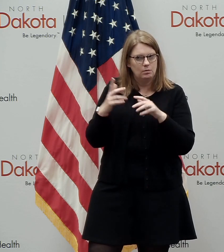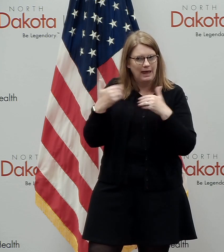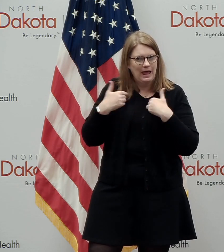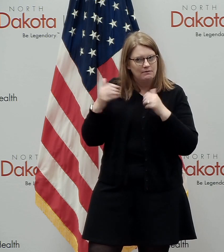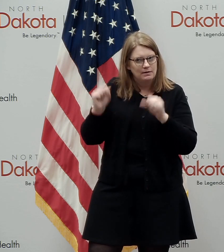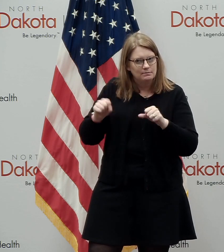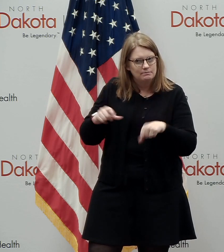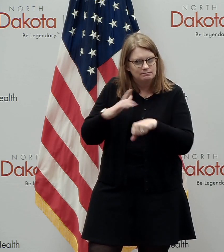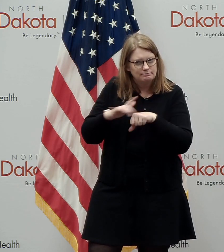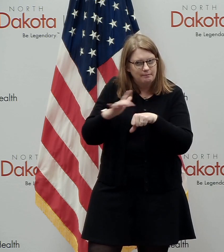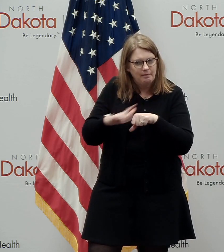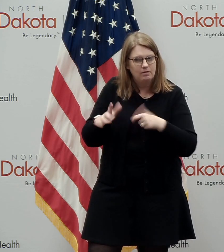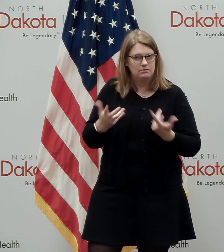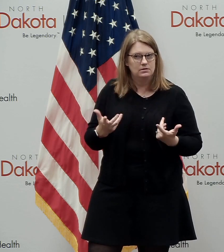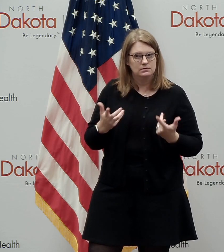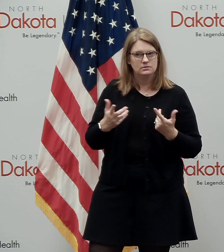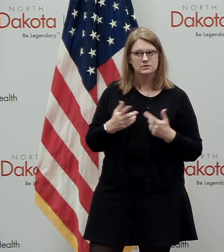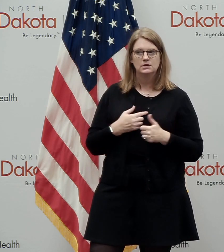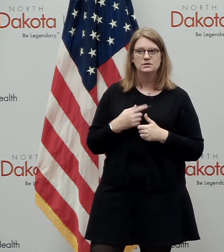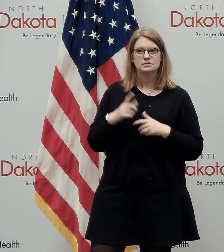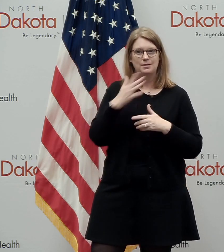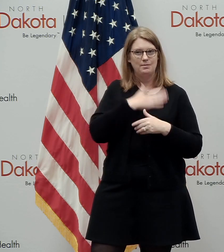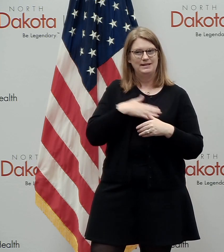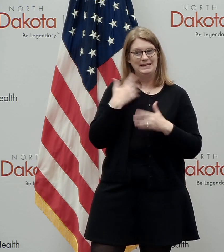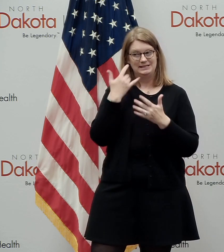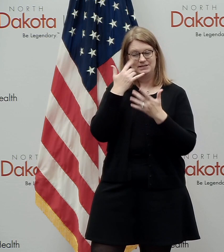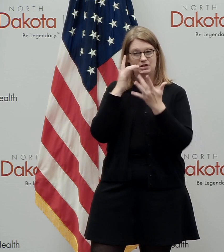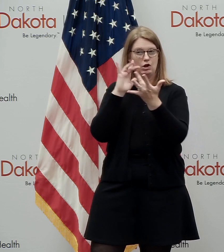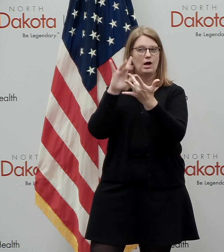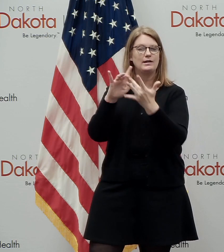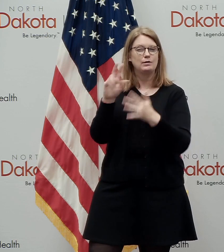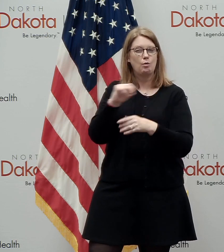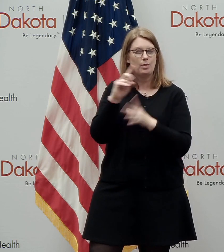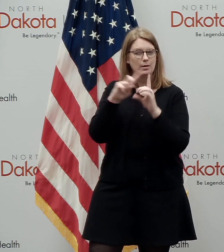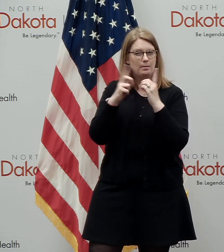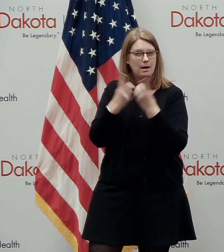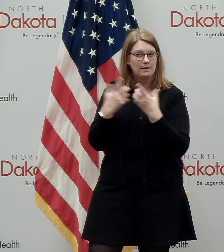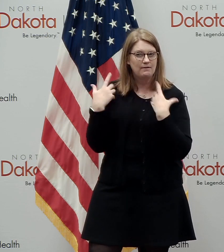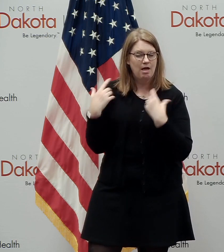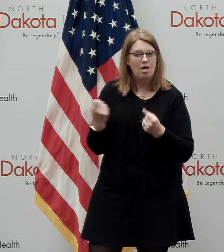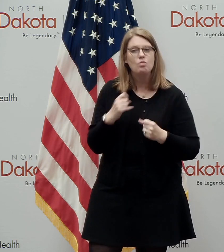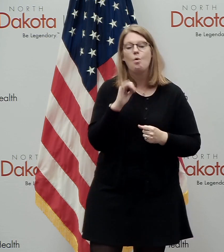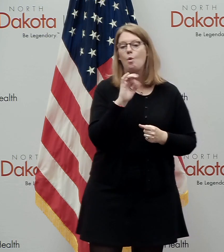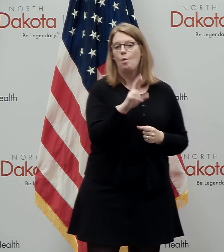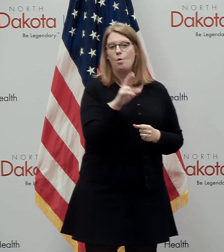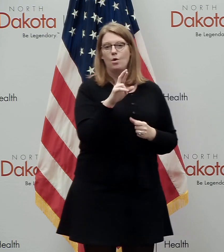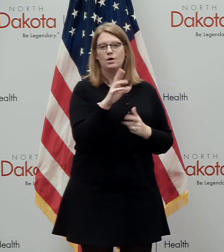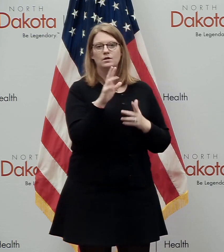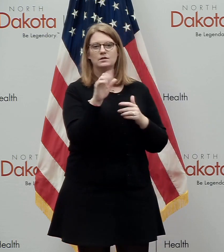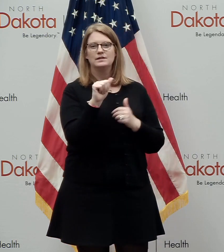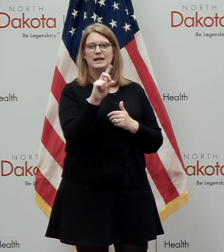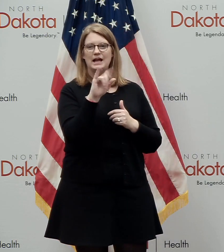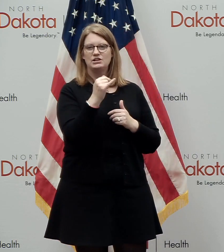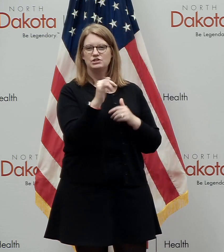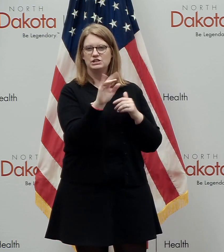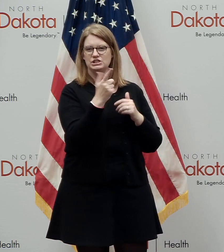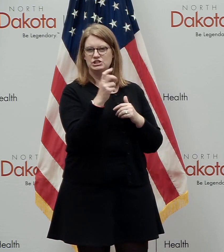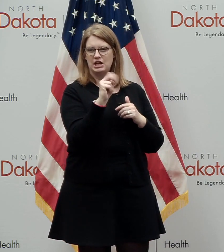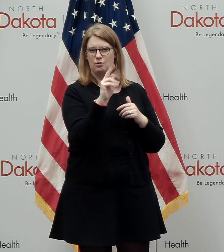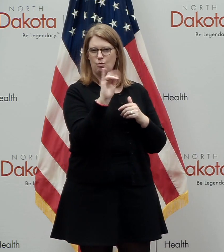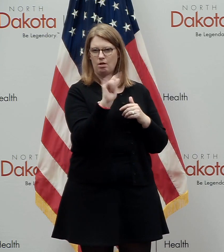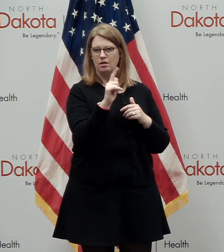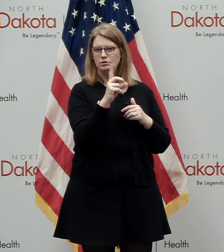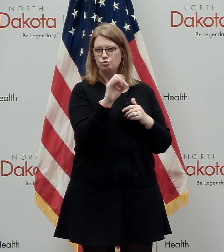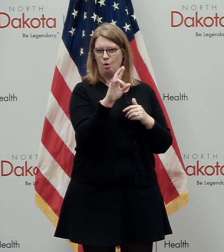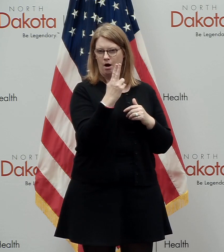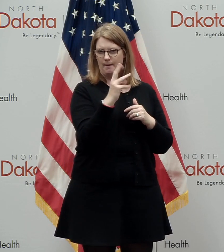And so again, please reach out to the North Dakota Department of Health or to the Adjutant General Dorman, and